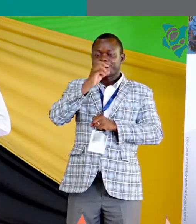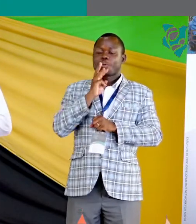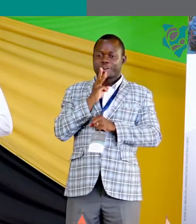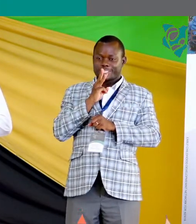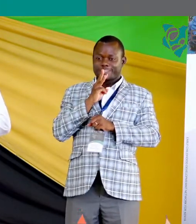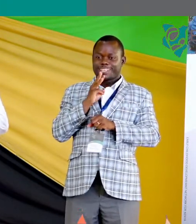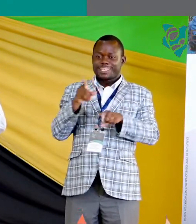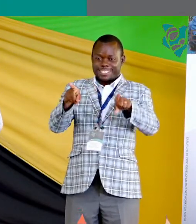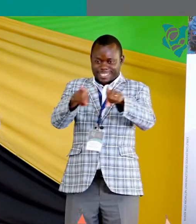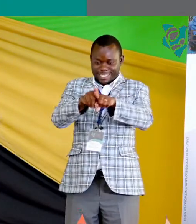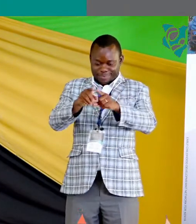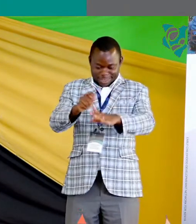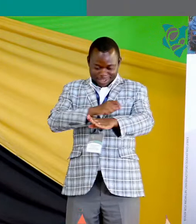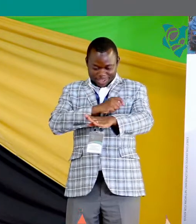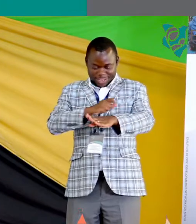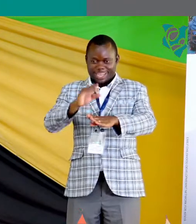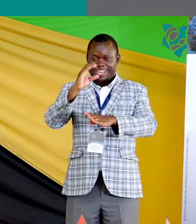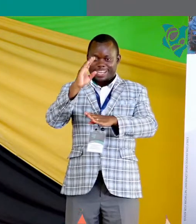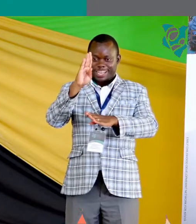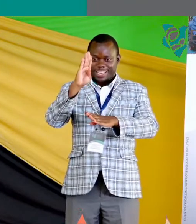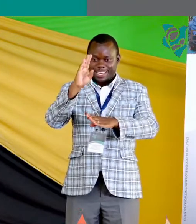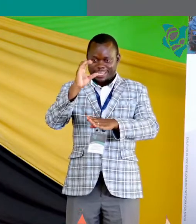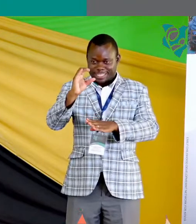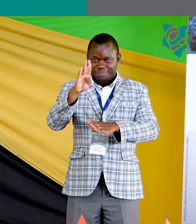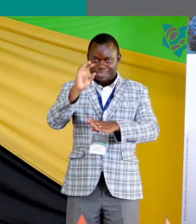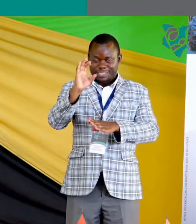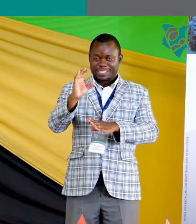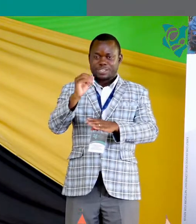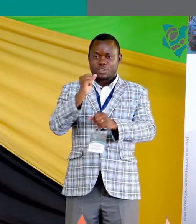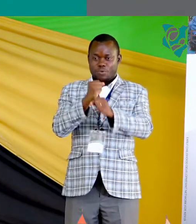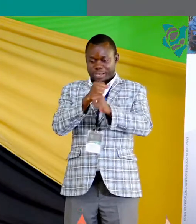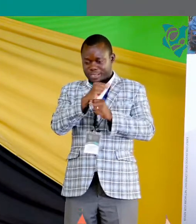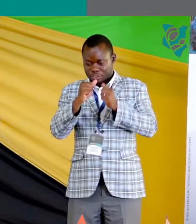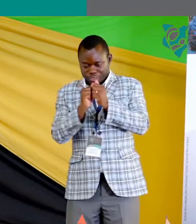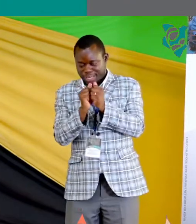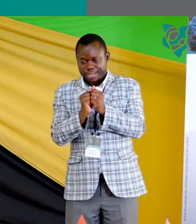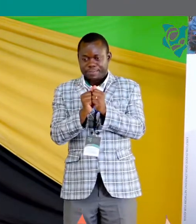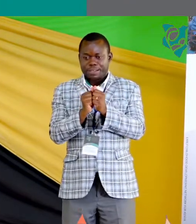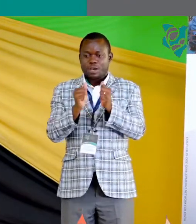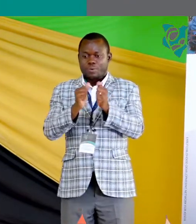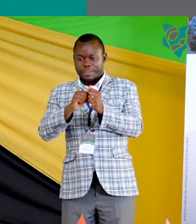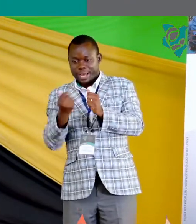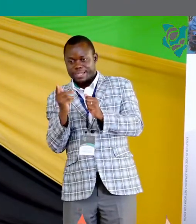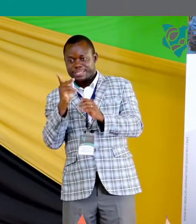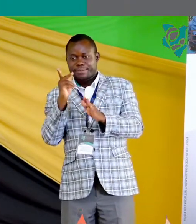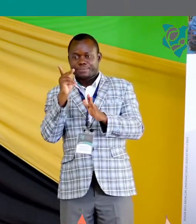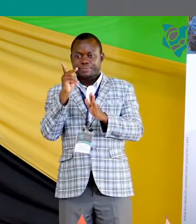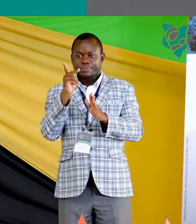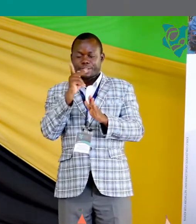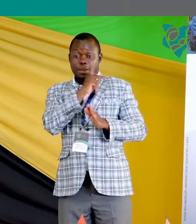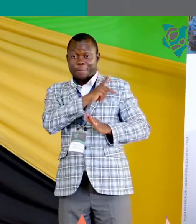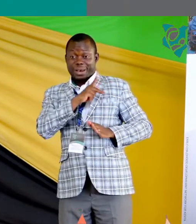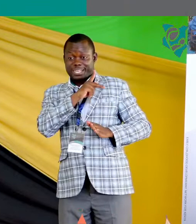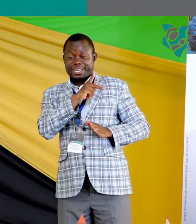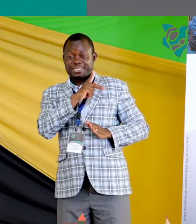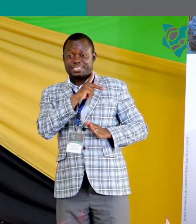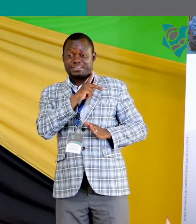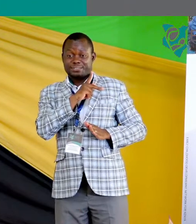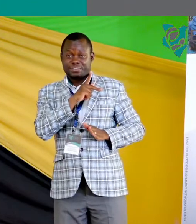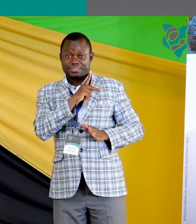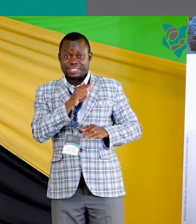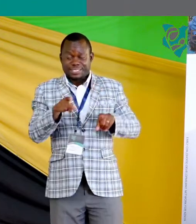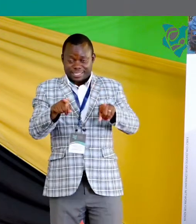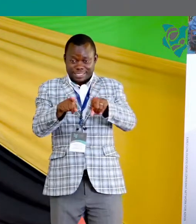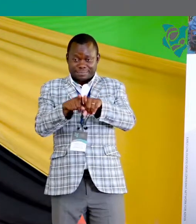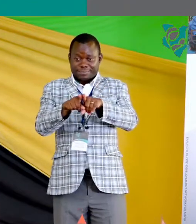also, we have had CBC training. We have scored there with working with our partners effectively, I also want to say